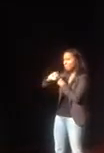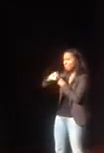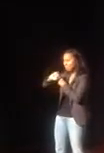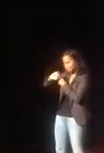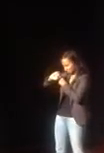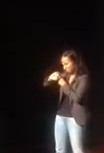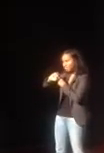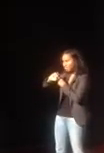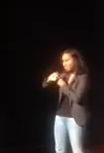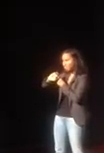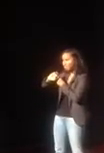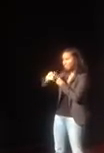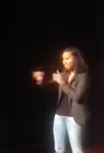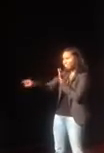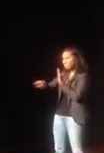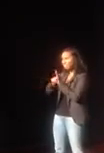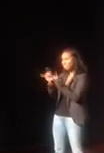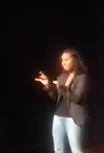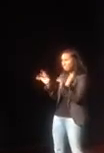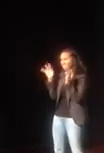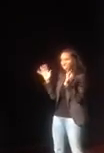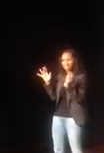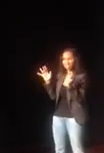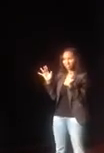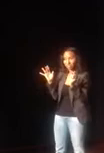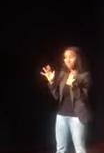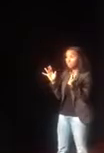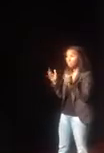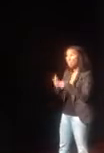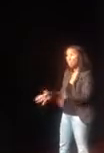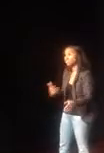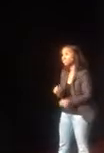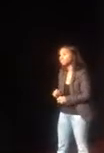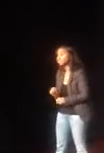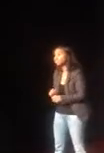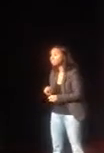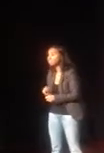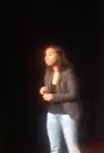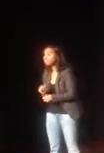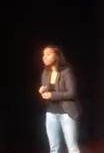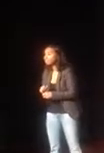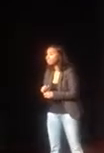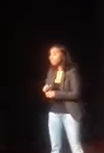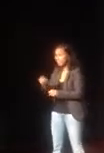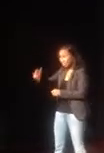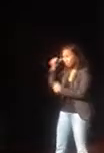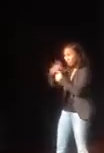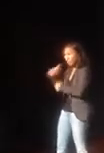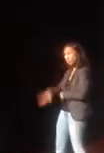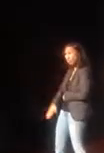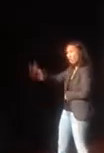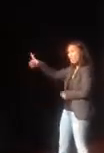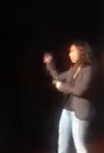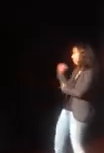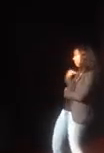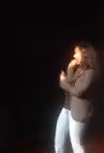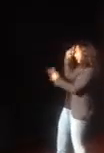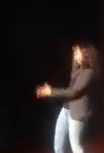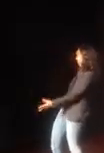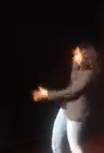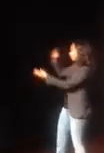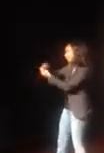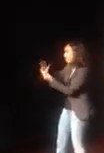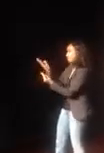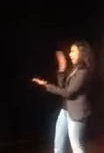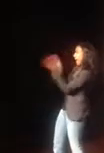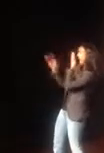tragedy. Unemployment hit me. I thought I was done with facing such harsh adversity, given all the pain and abuse I endured